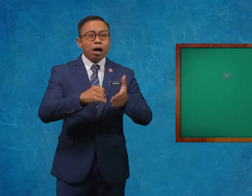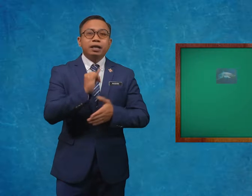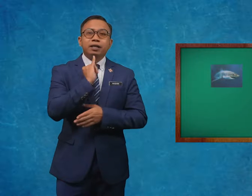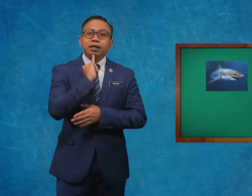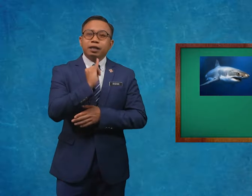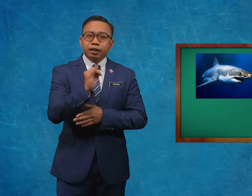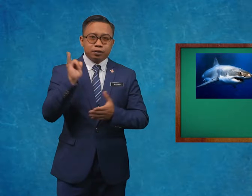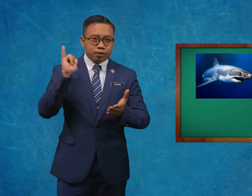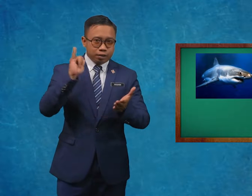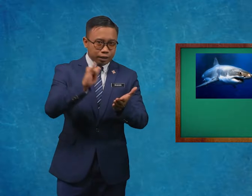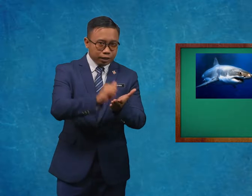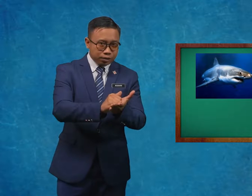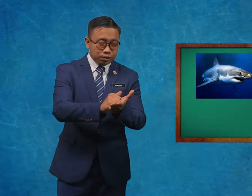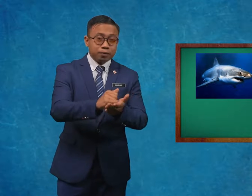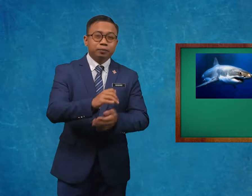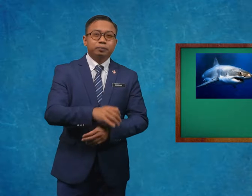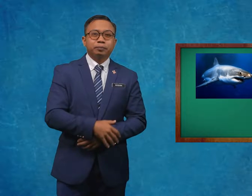What is this?